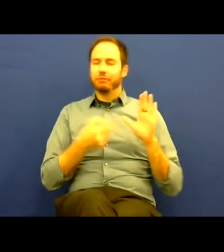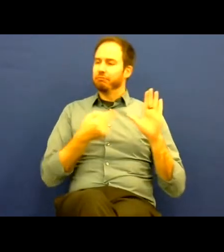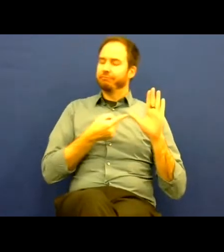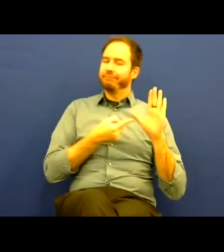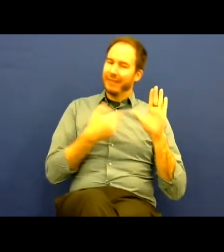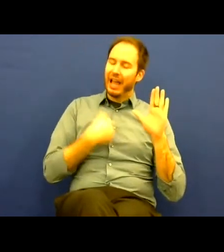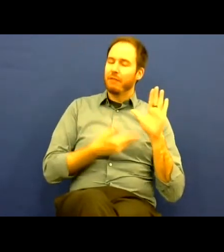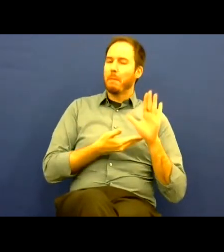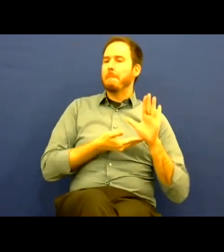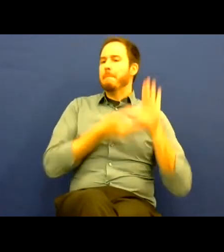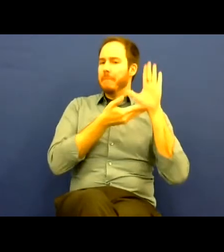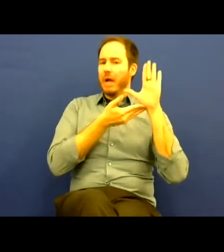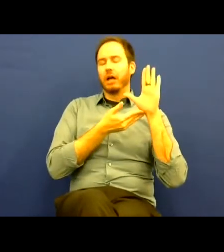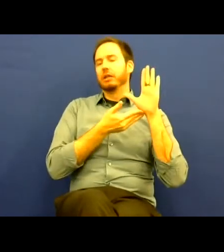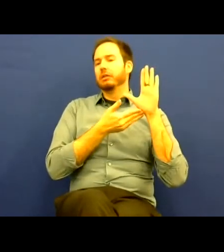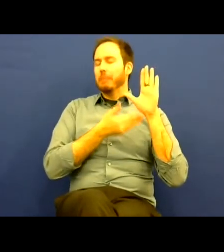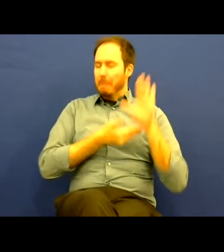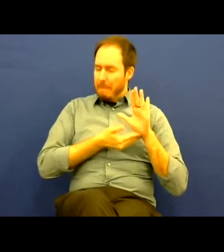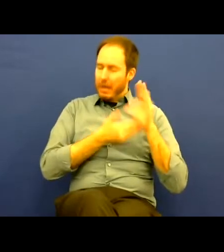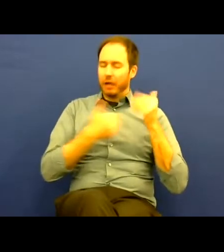and say, what are you talking about?